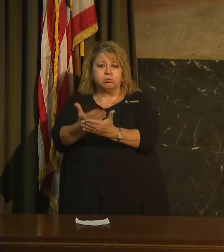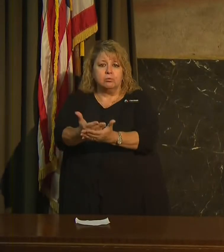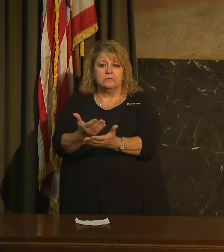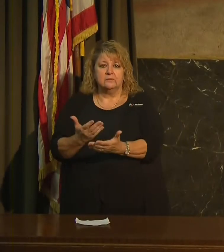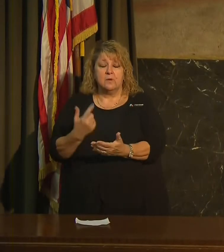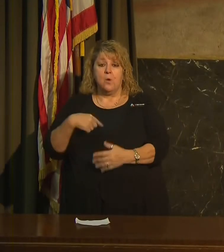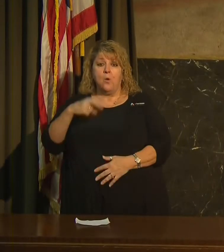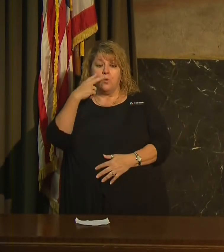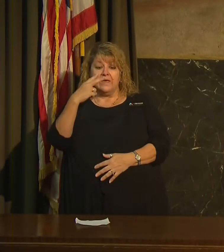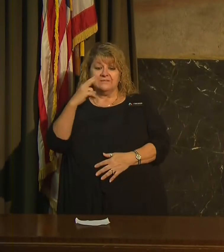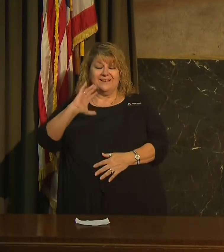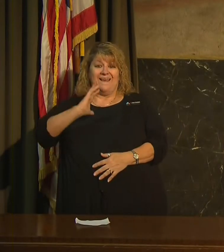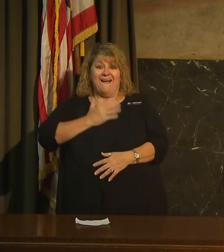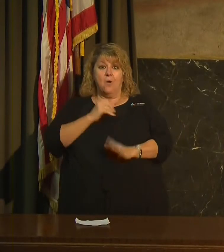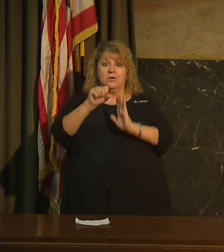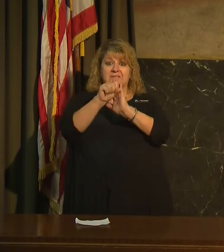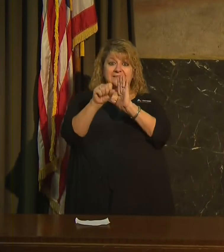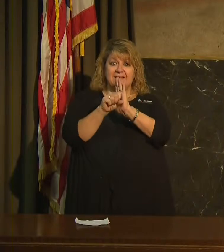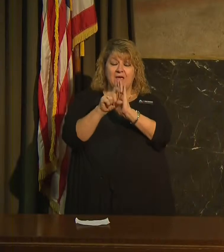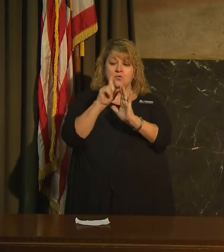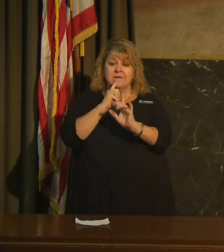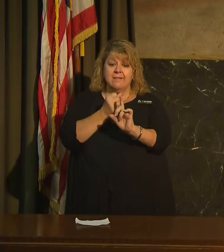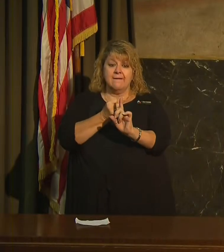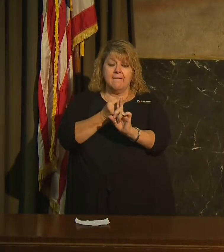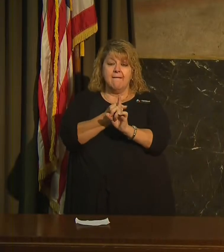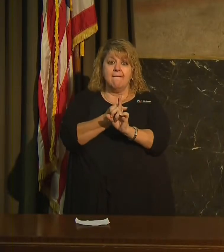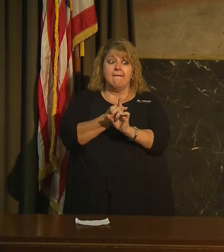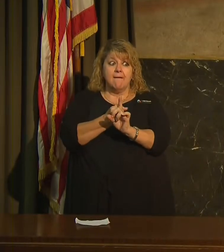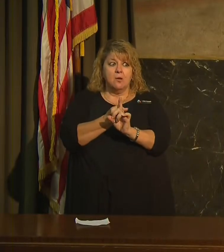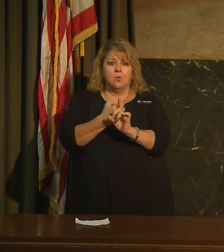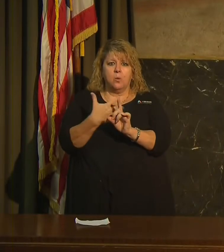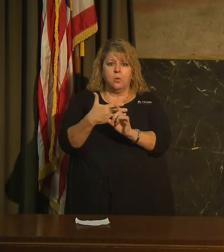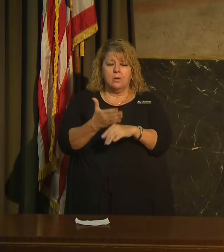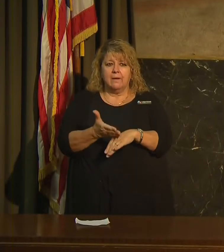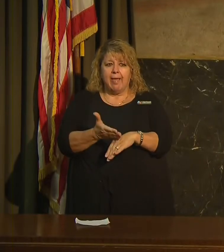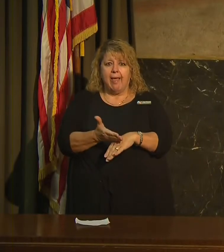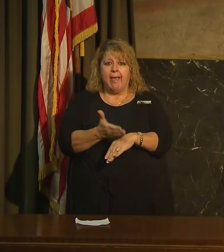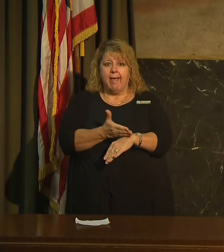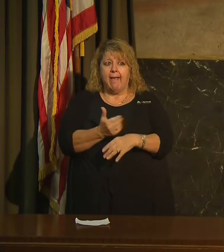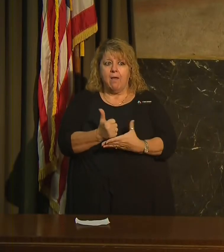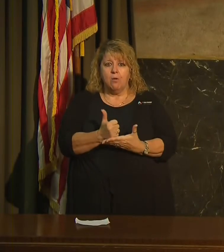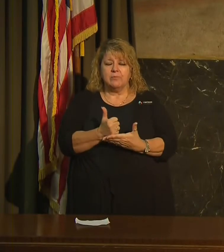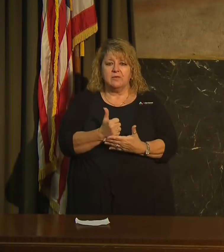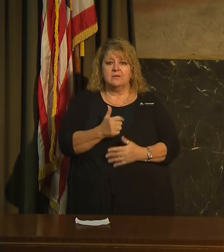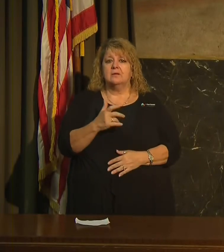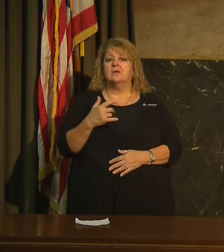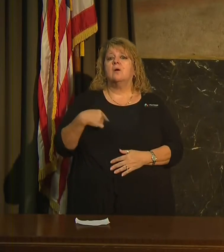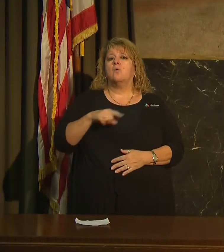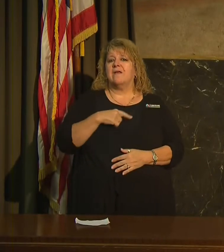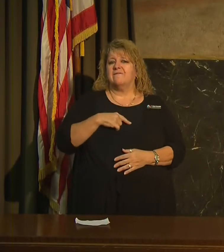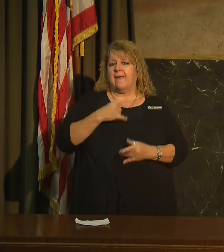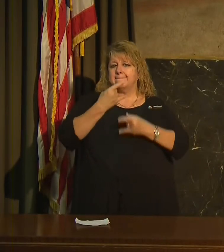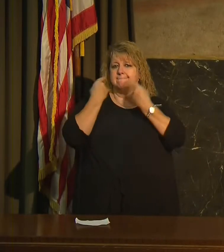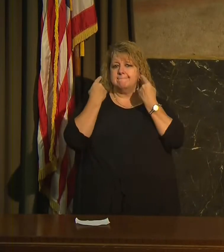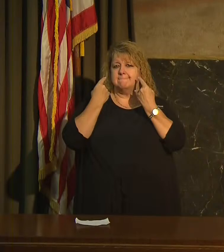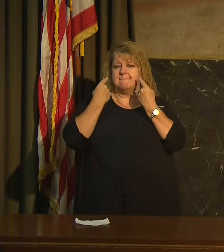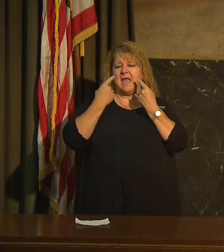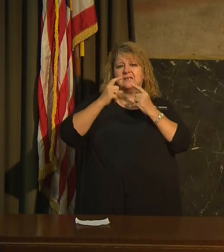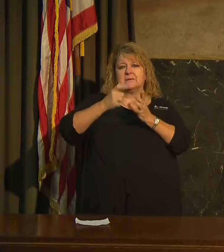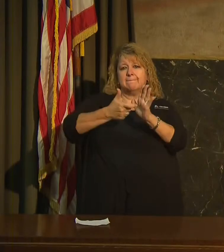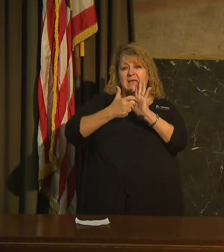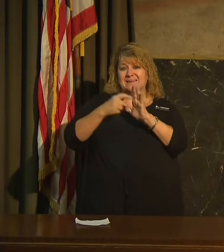impact on our state. But at the same time, we've had a mask mandate in place since the middle of